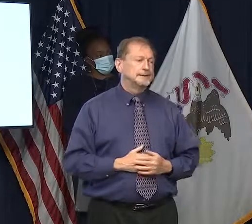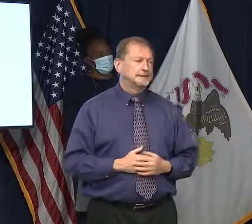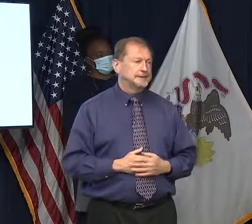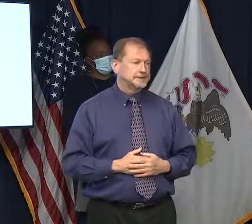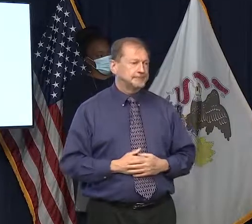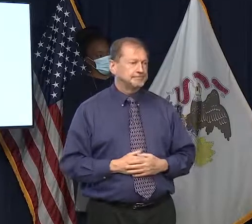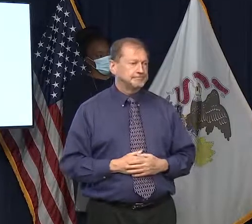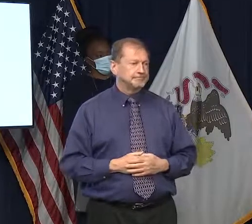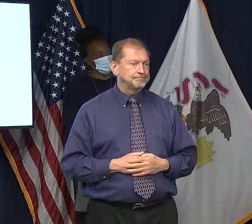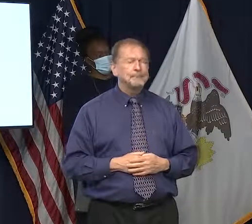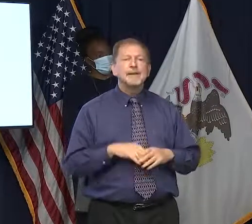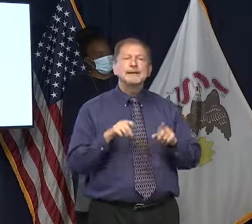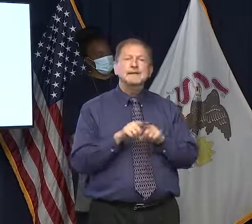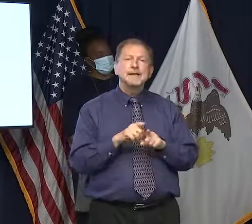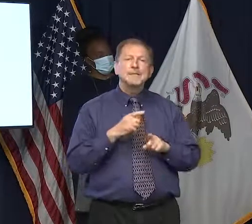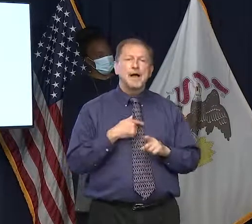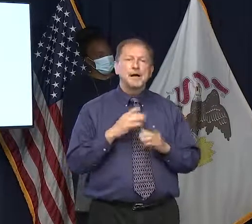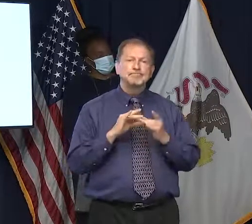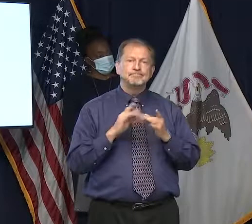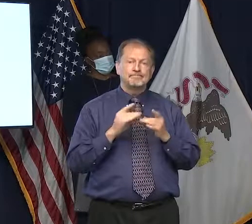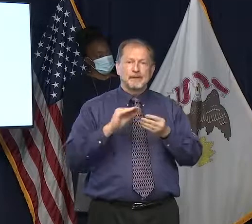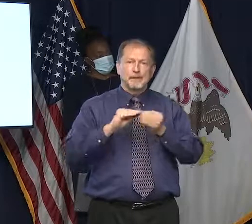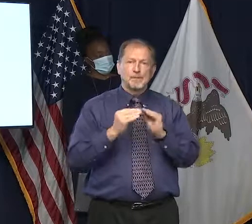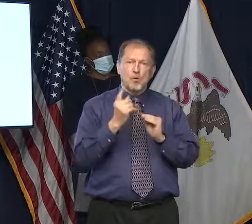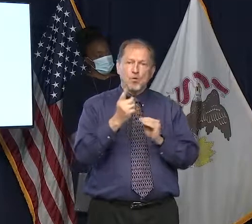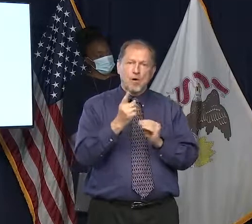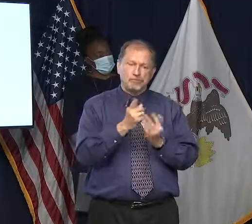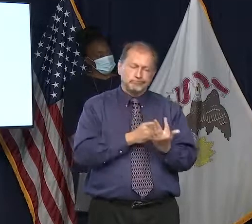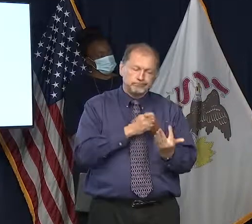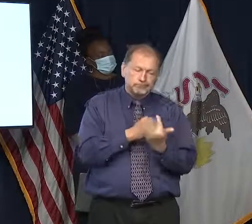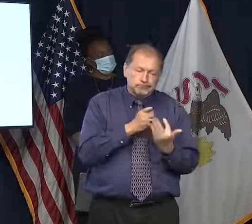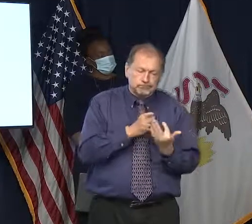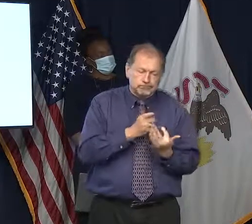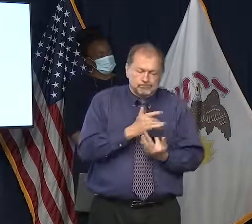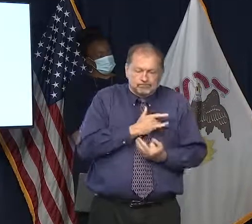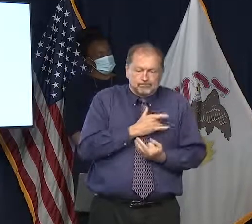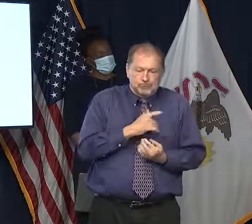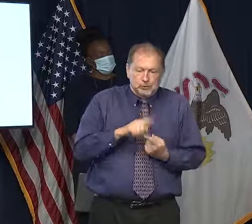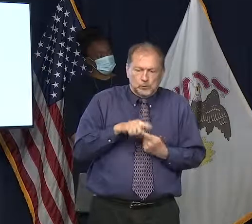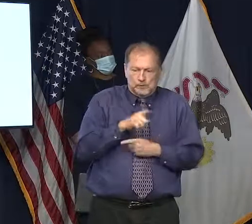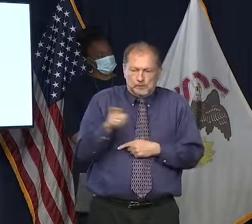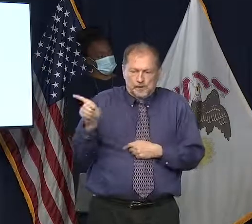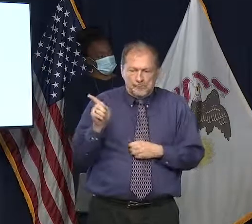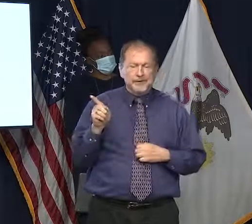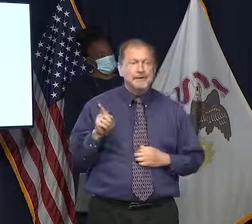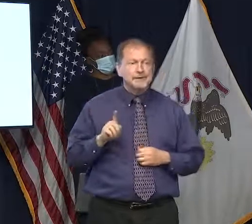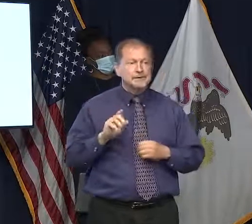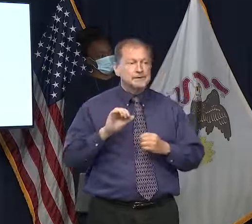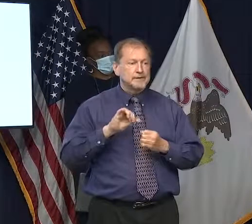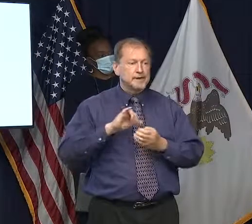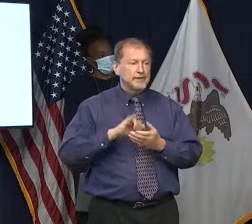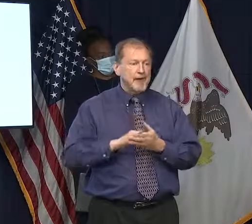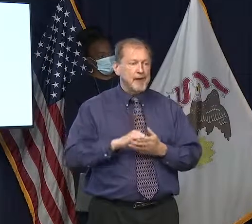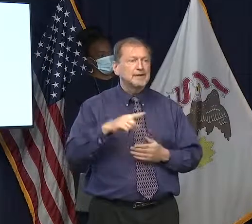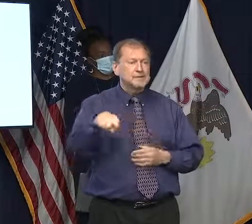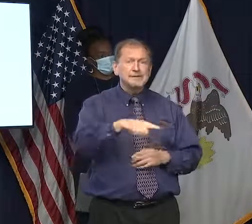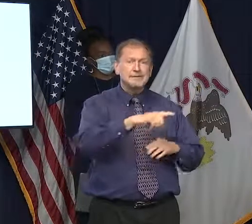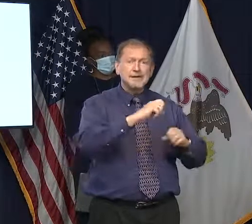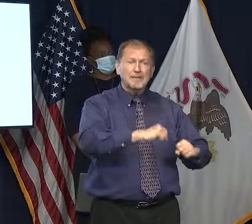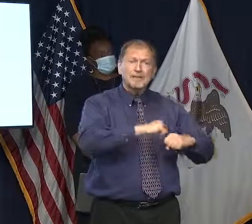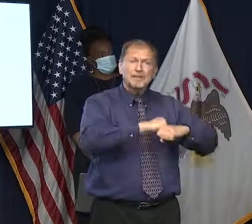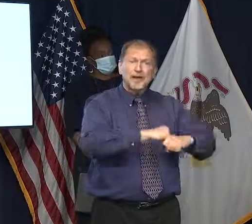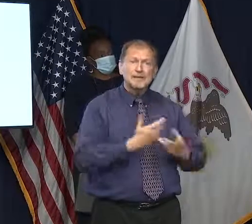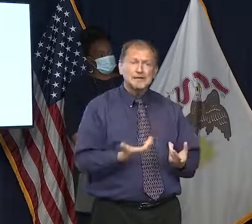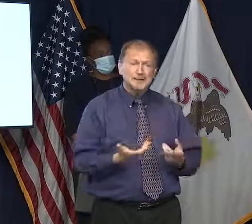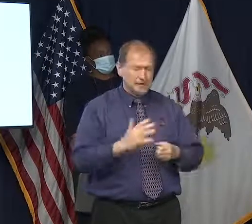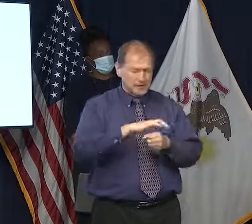as I mentioned, that's most compelling to them is that this is something that's preventable. It's